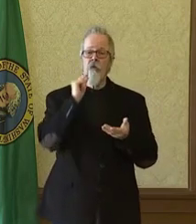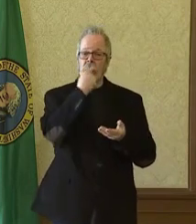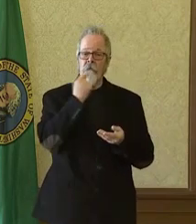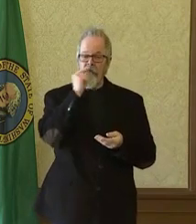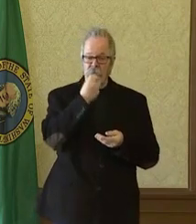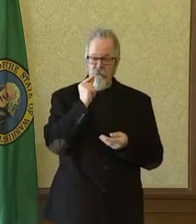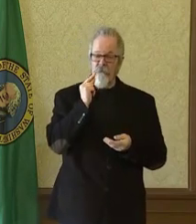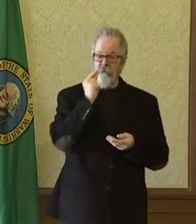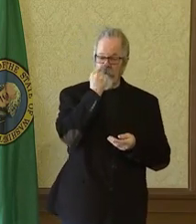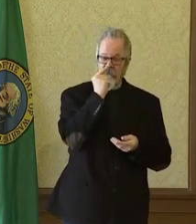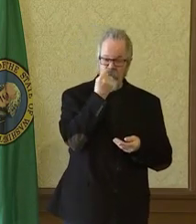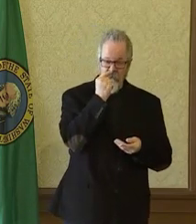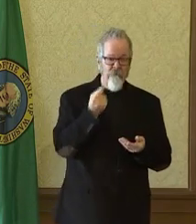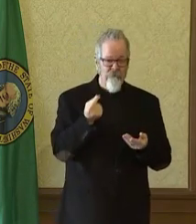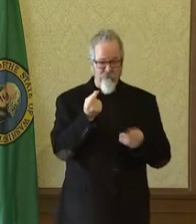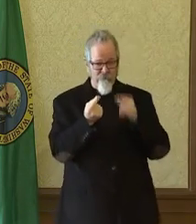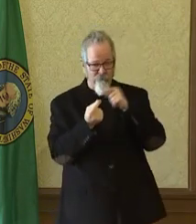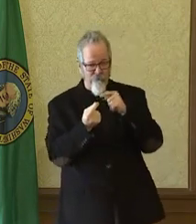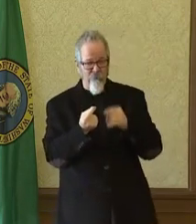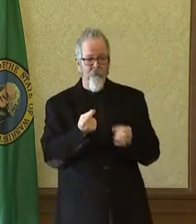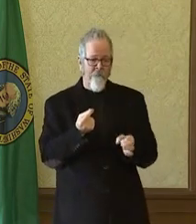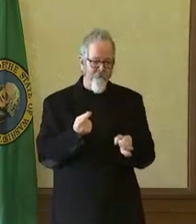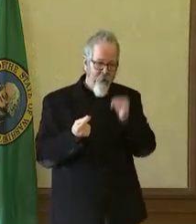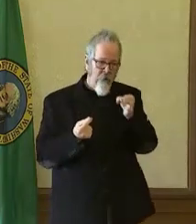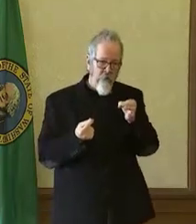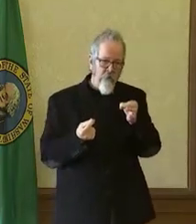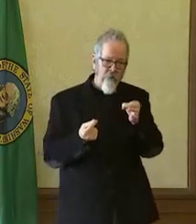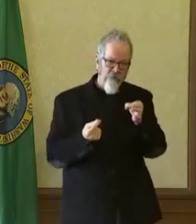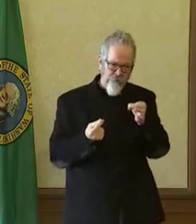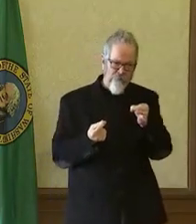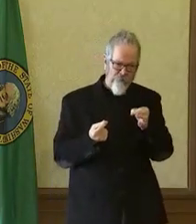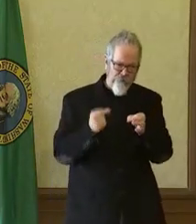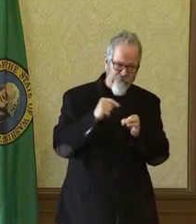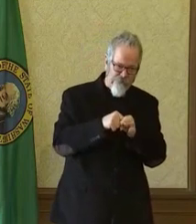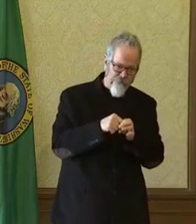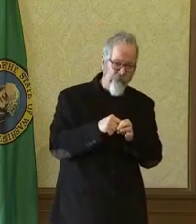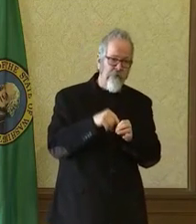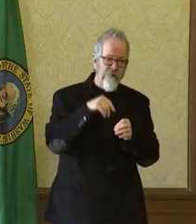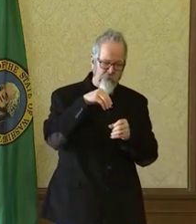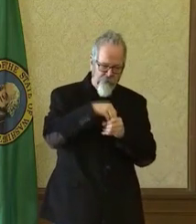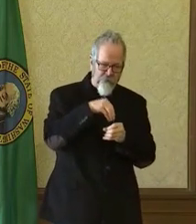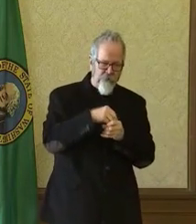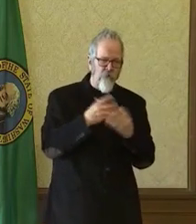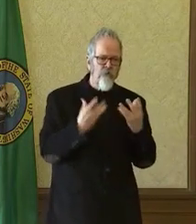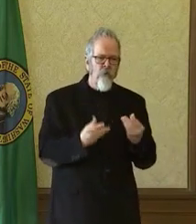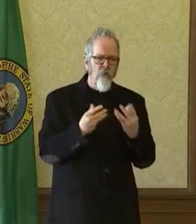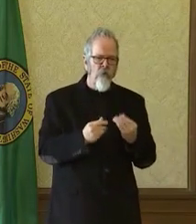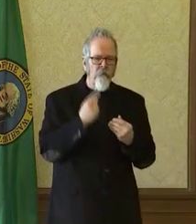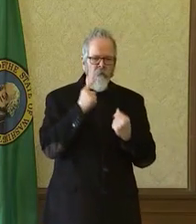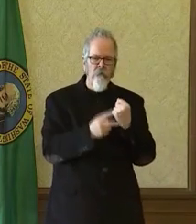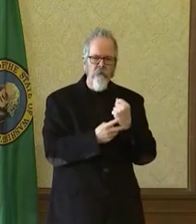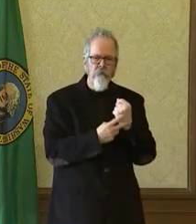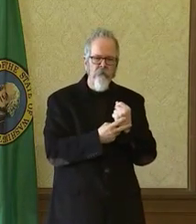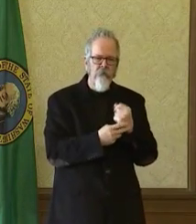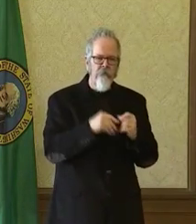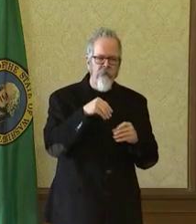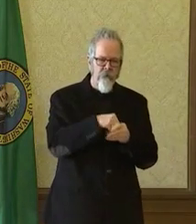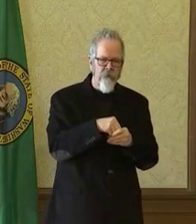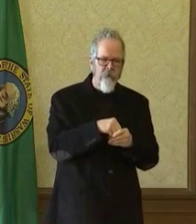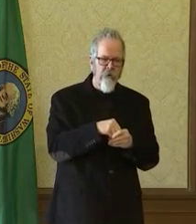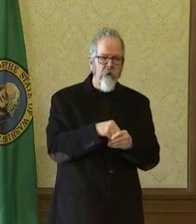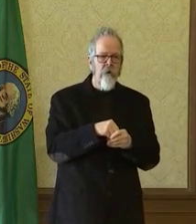kits are simply not available to us, and this is massively frustrating. We are searching the world to acquire